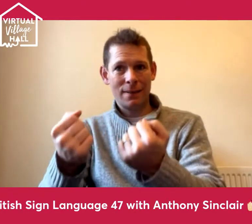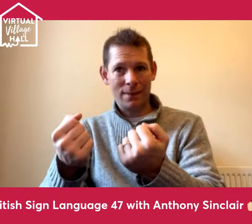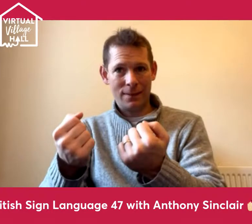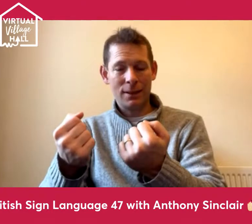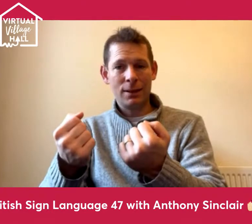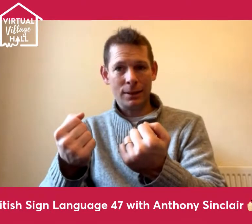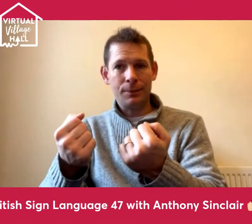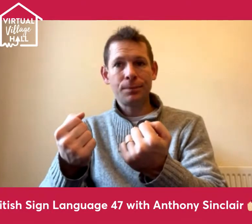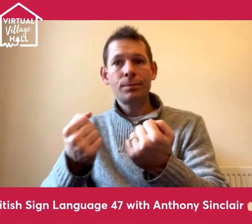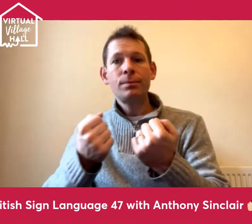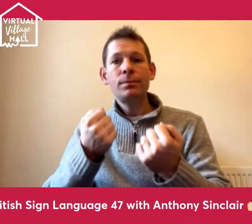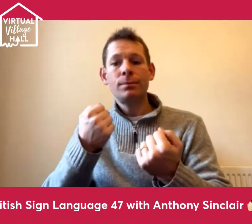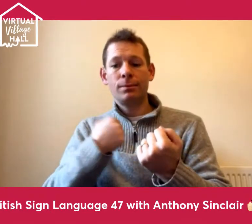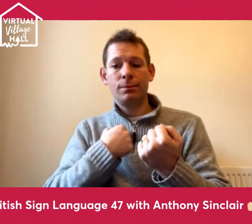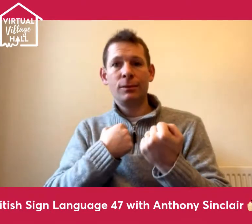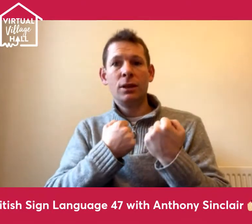So it's drive.